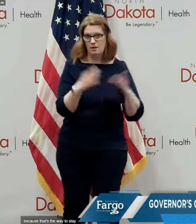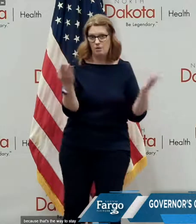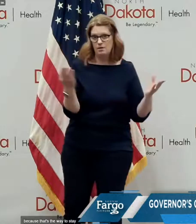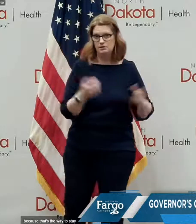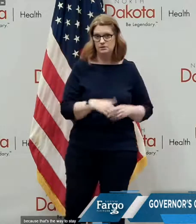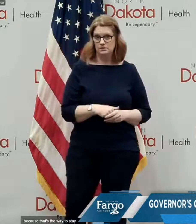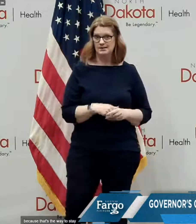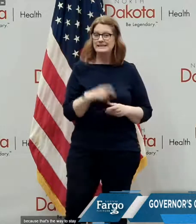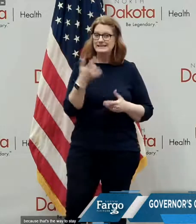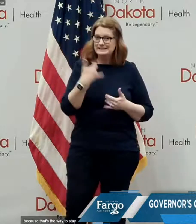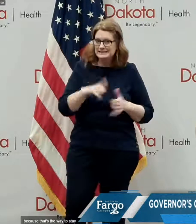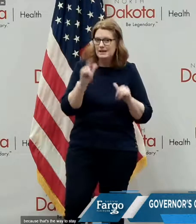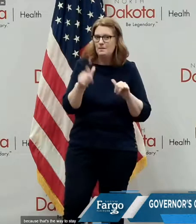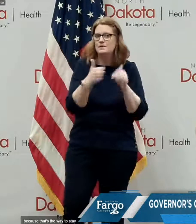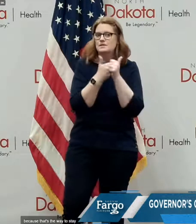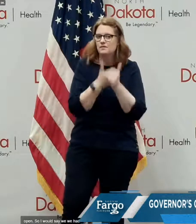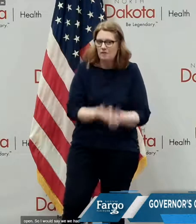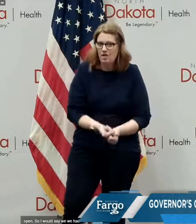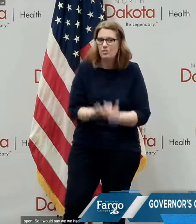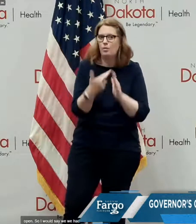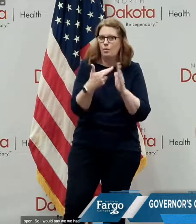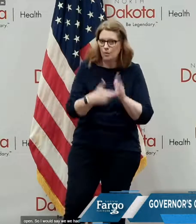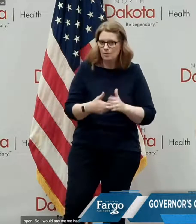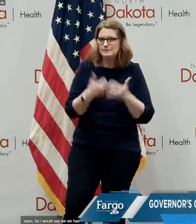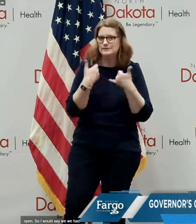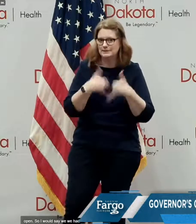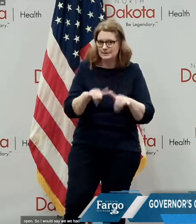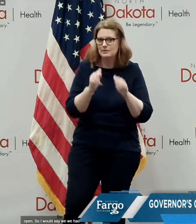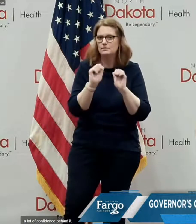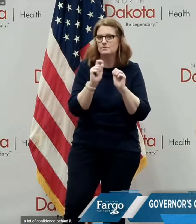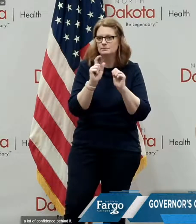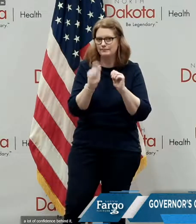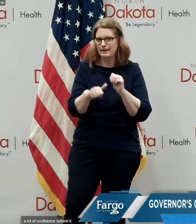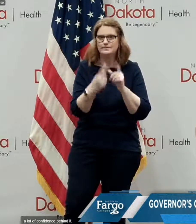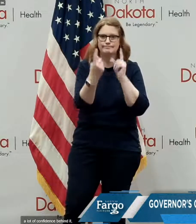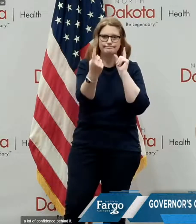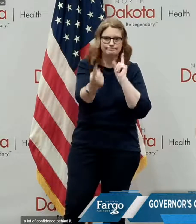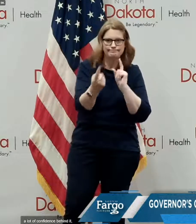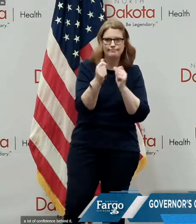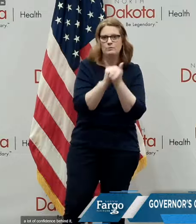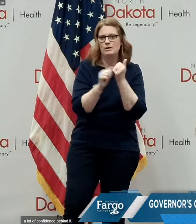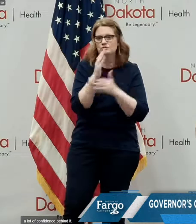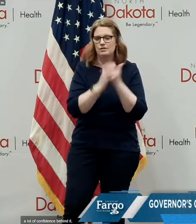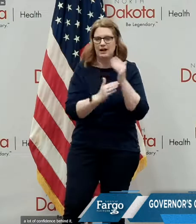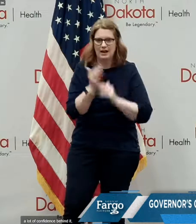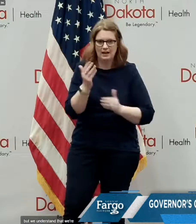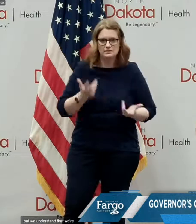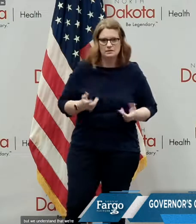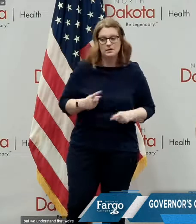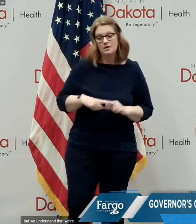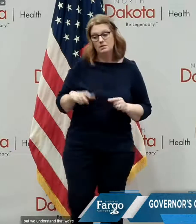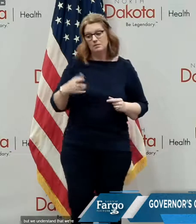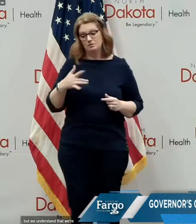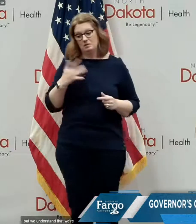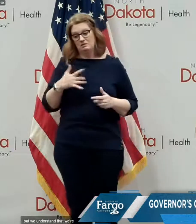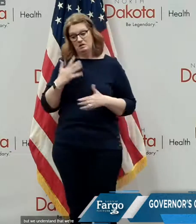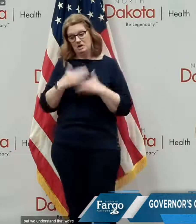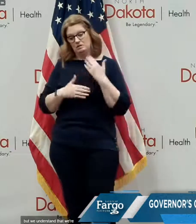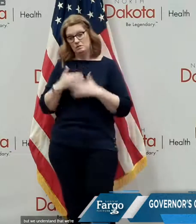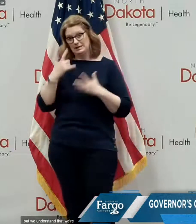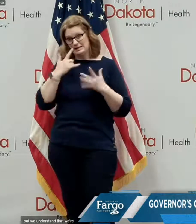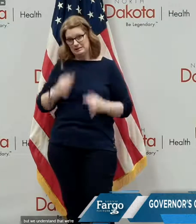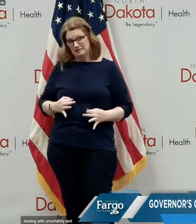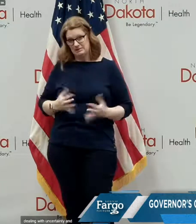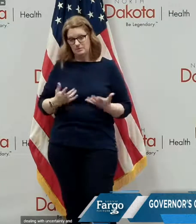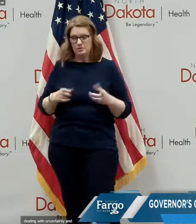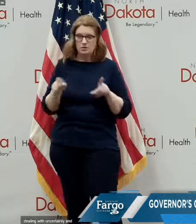we had a lot of confidence behind it, but we understand that we're dealing with uncertainty and we're dealing with